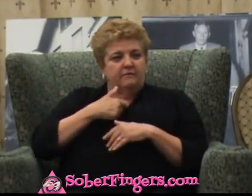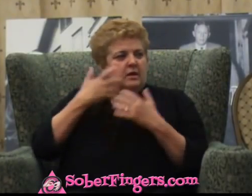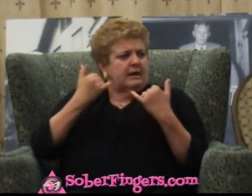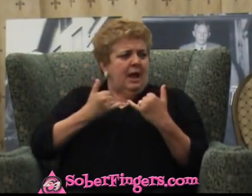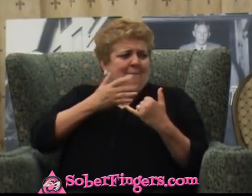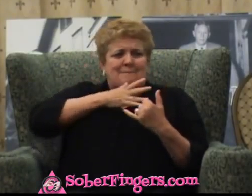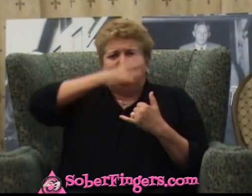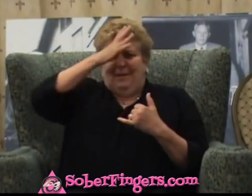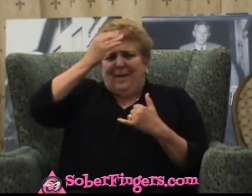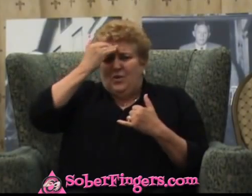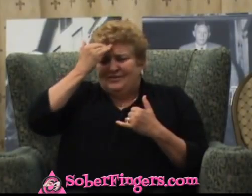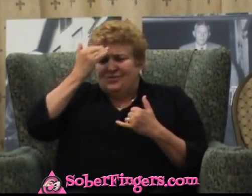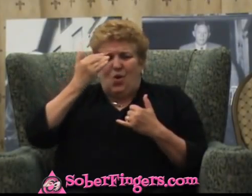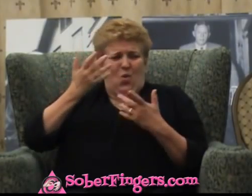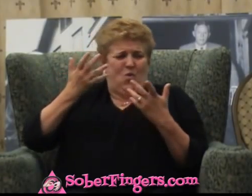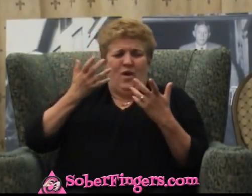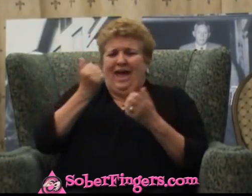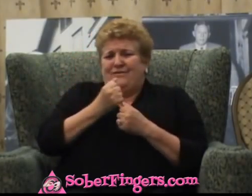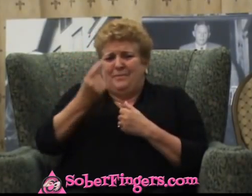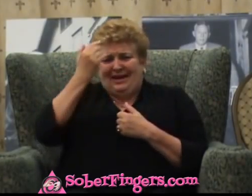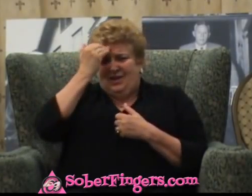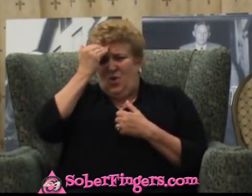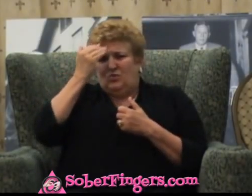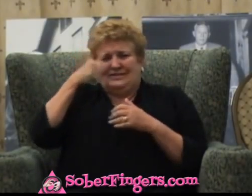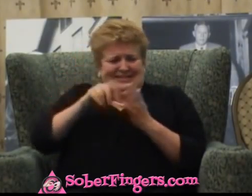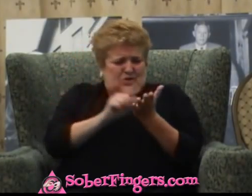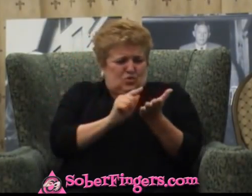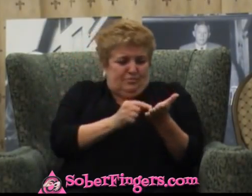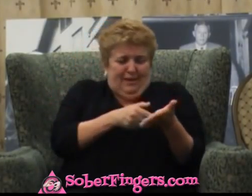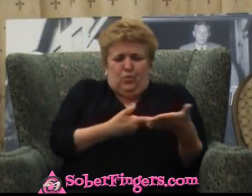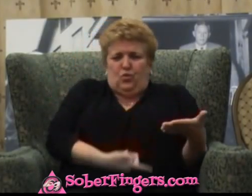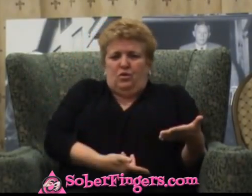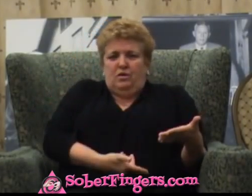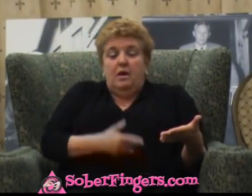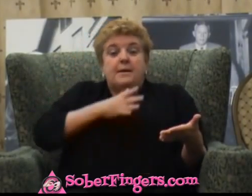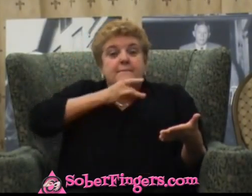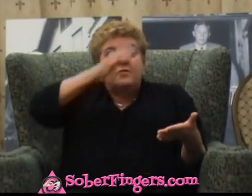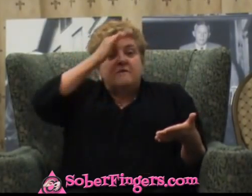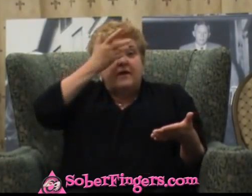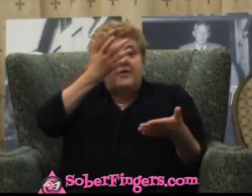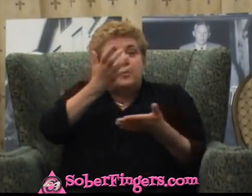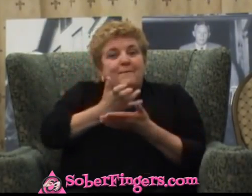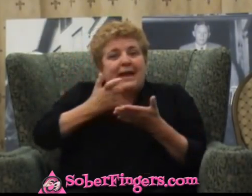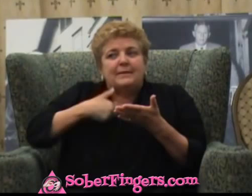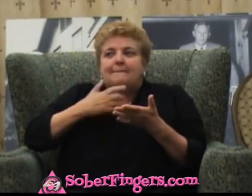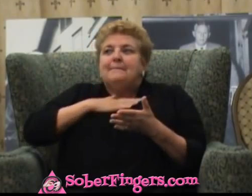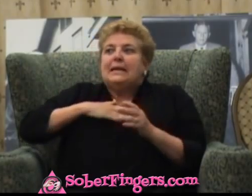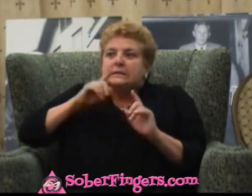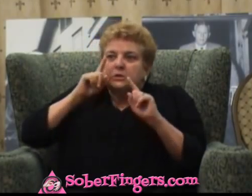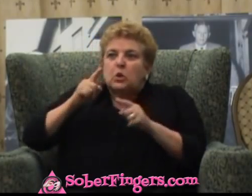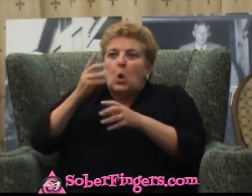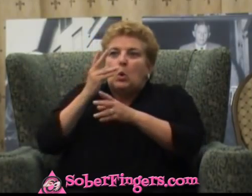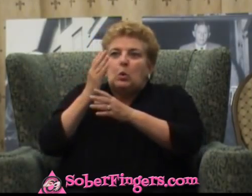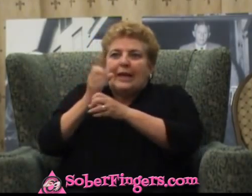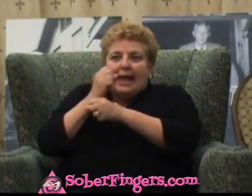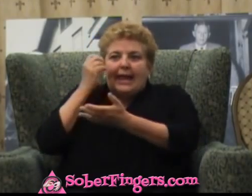the paper. And my mother and father begged me to please do two things. Get psychiatric help. Because they knew I was